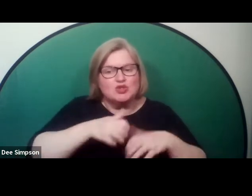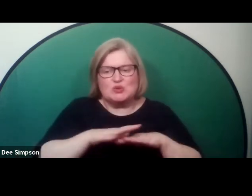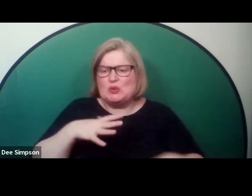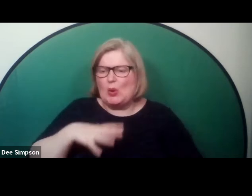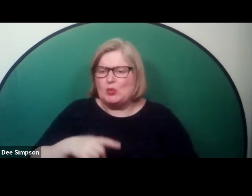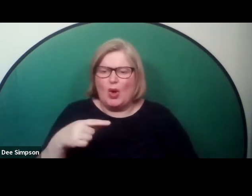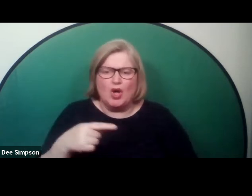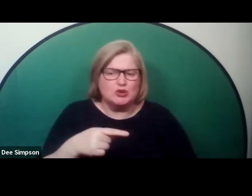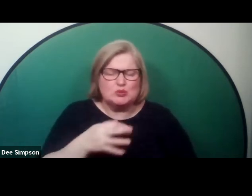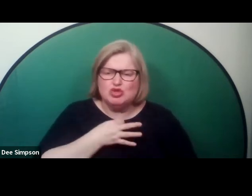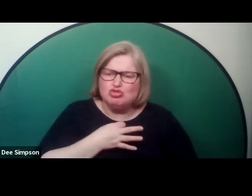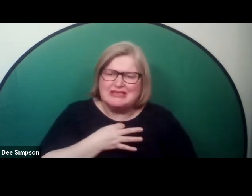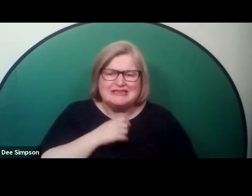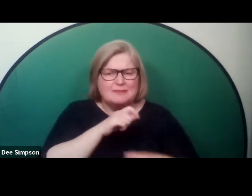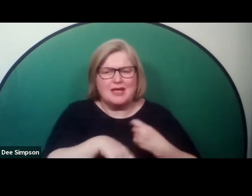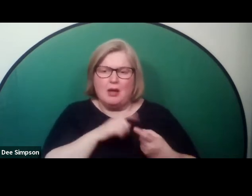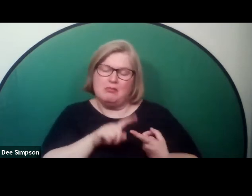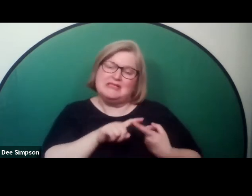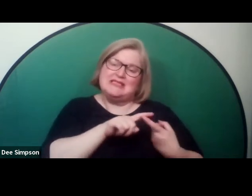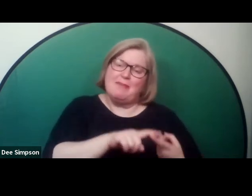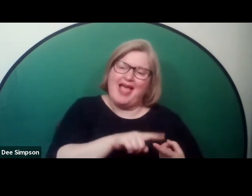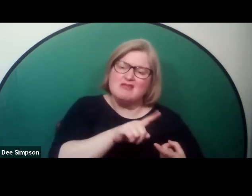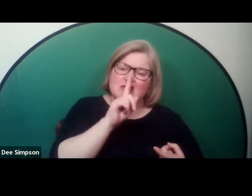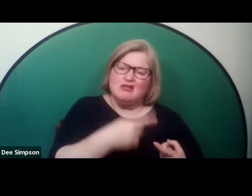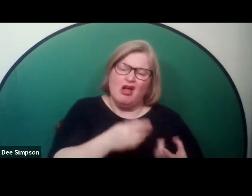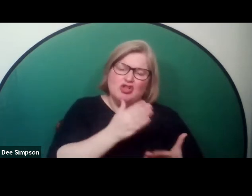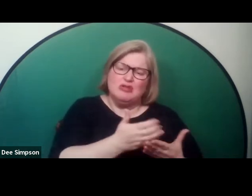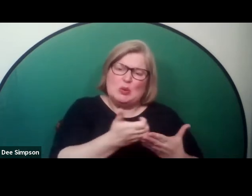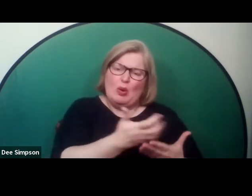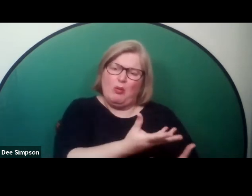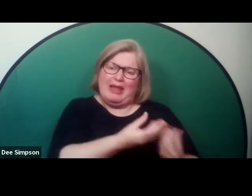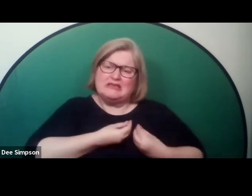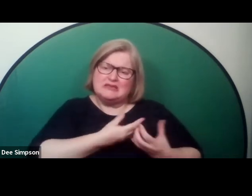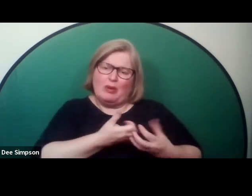to risk becoming dependent on something that they can't trust they're always going to have.